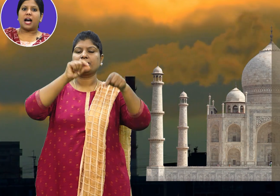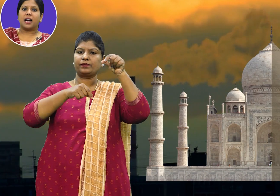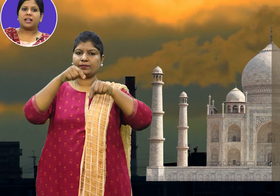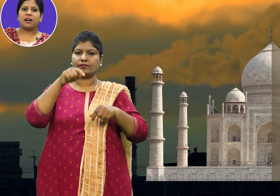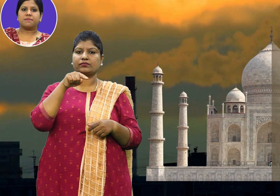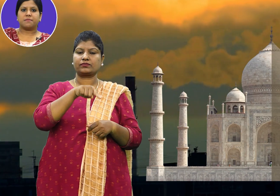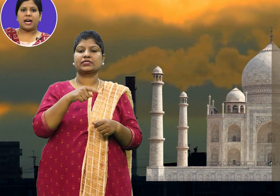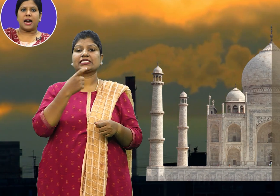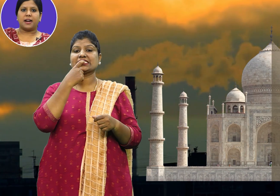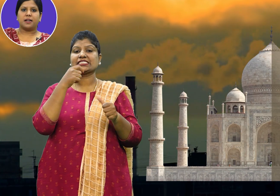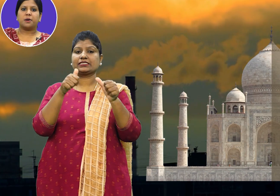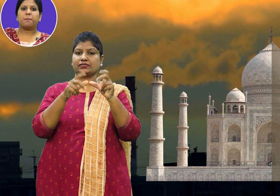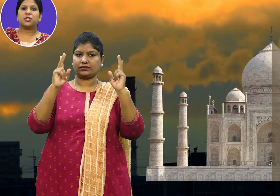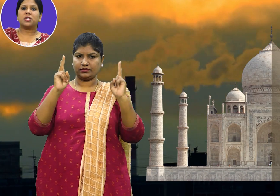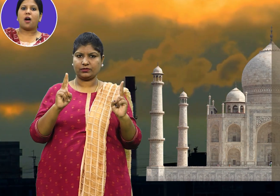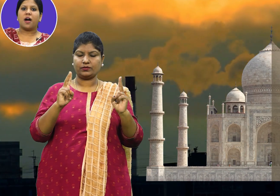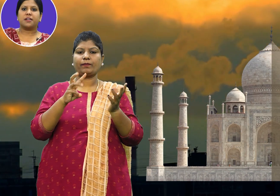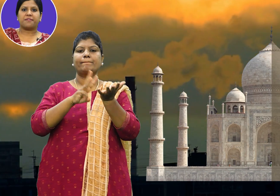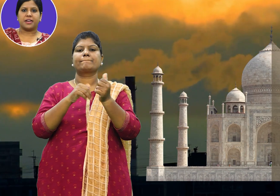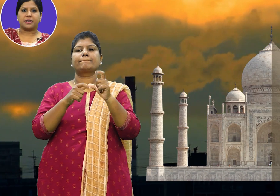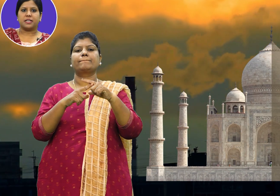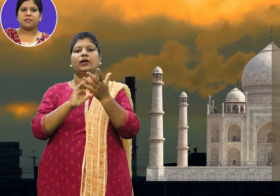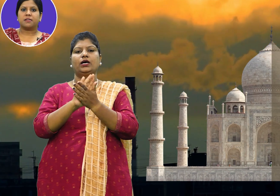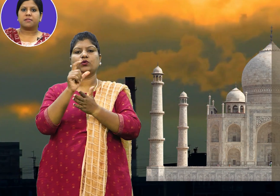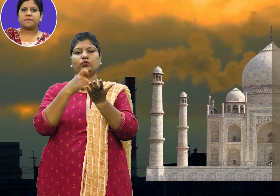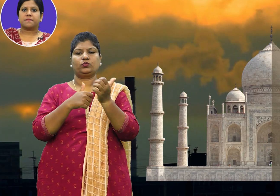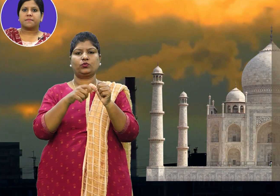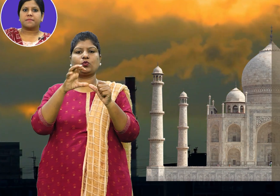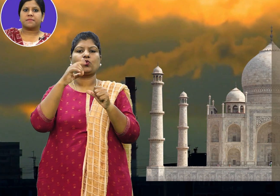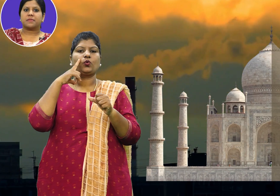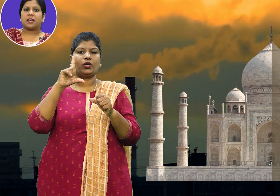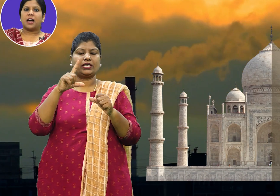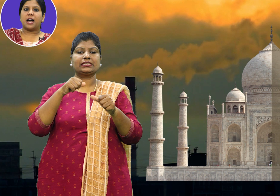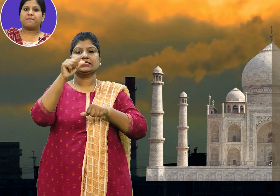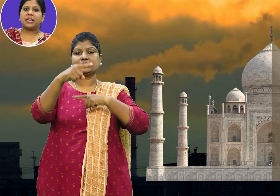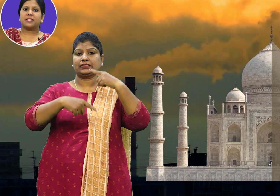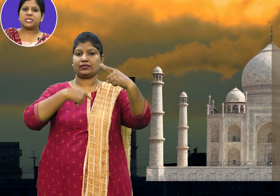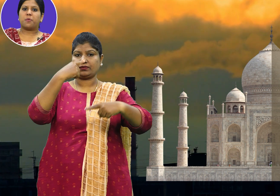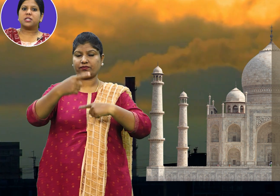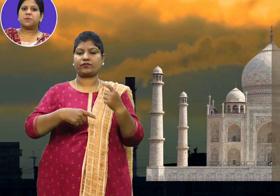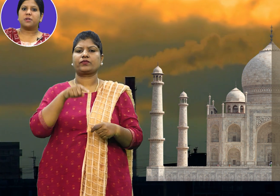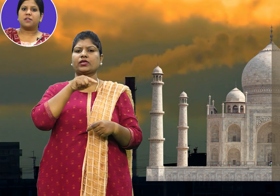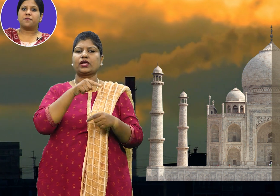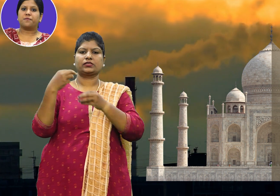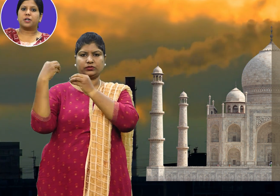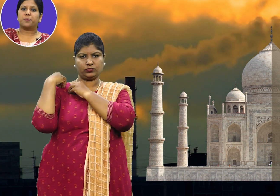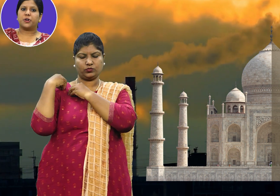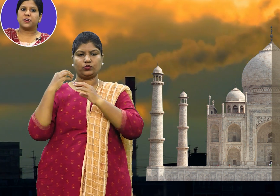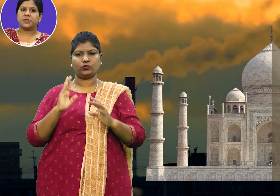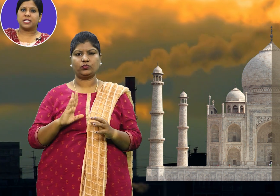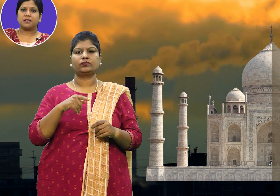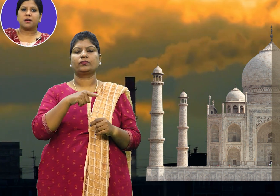chemicals in Agra and Mathura oil refinery have been responsible